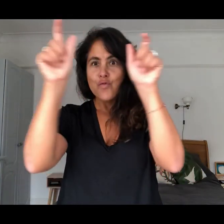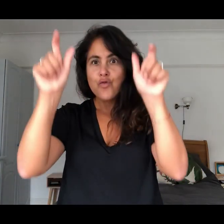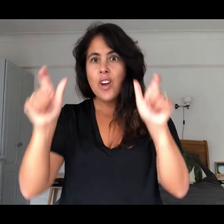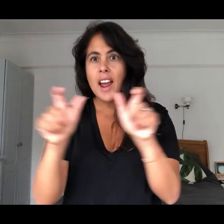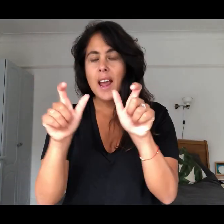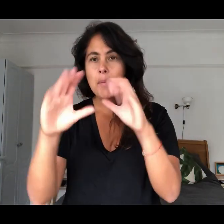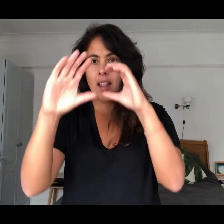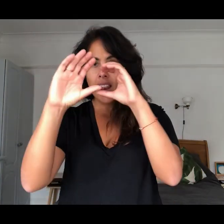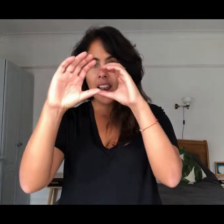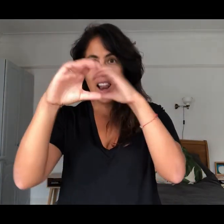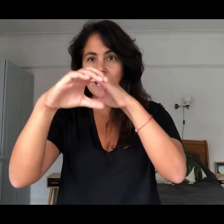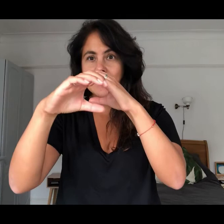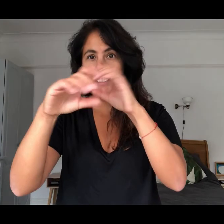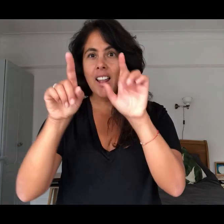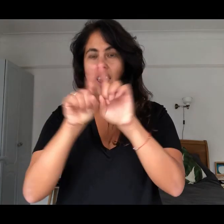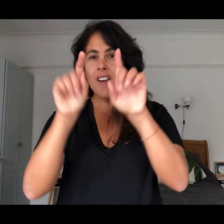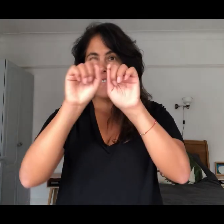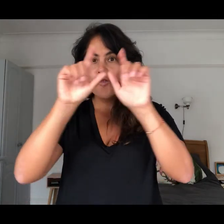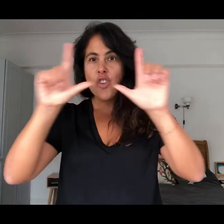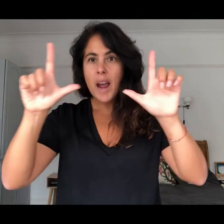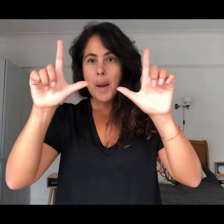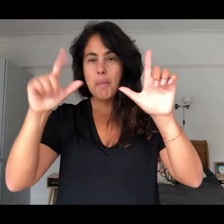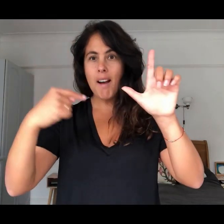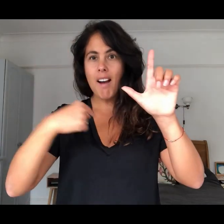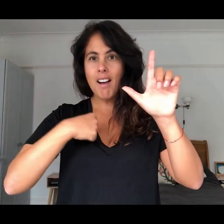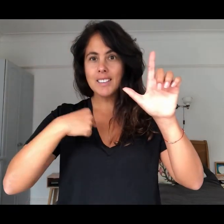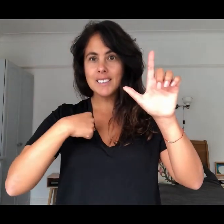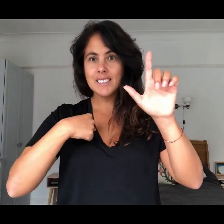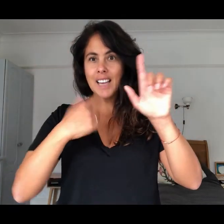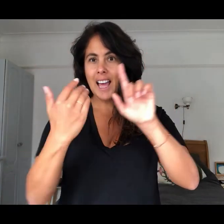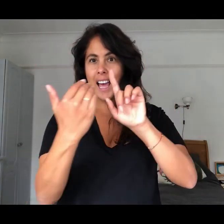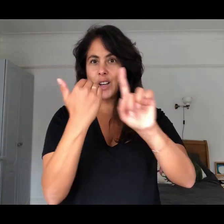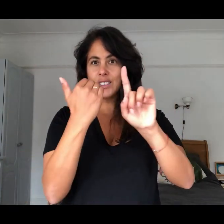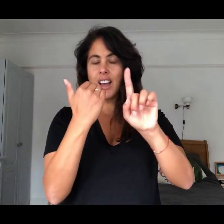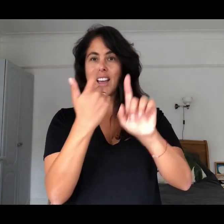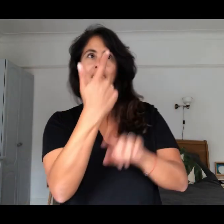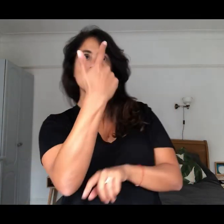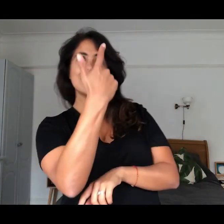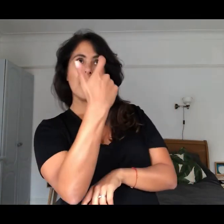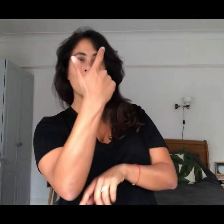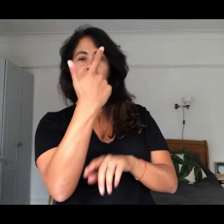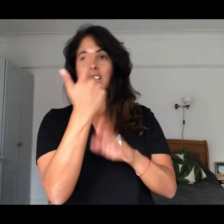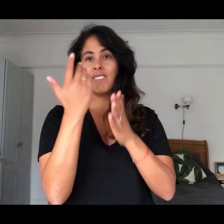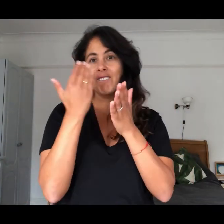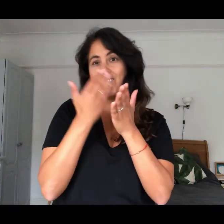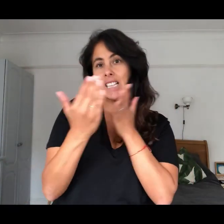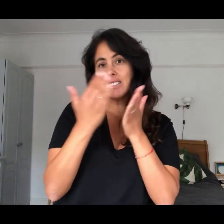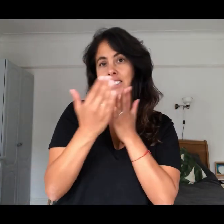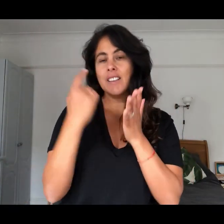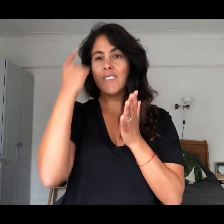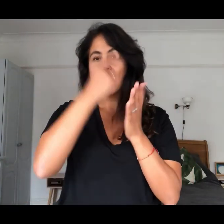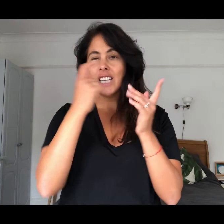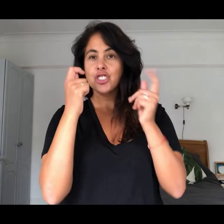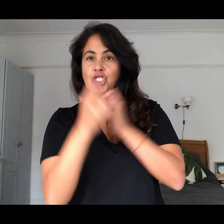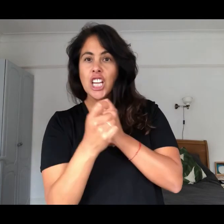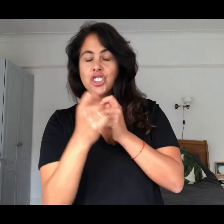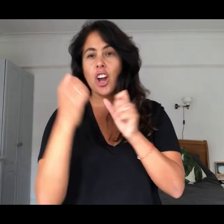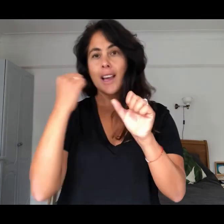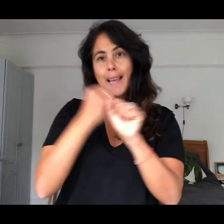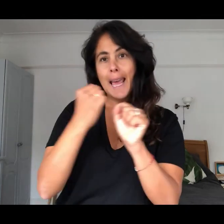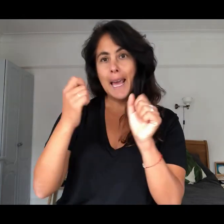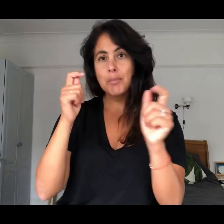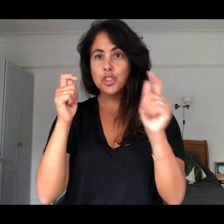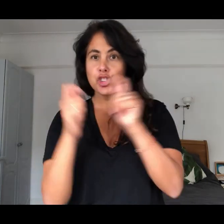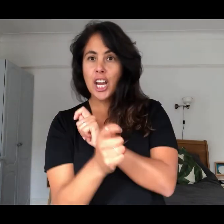Screen and boom and lenses run doubly us on the outside, selfies and filters,